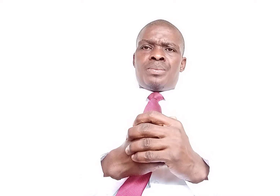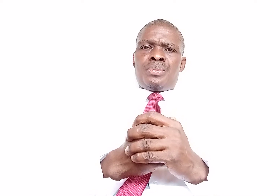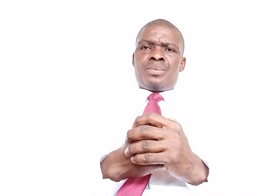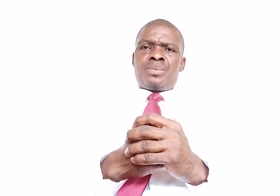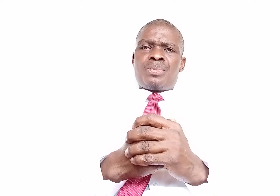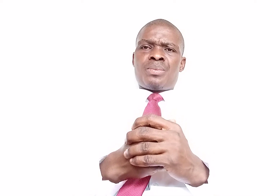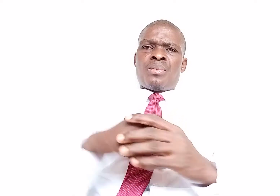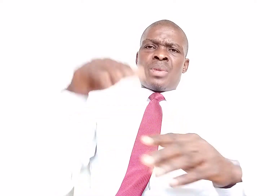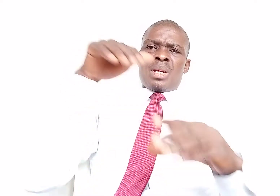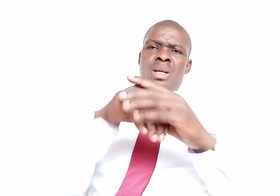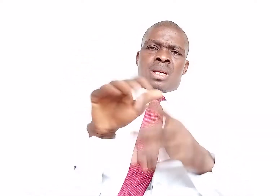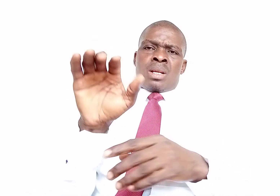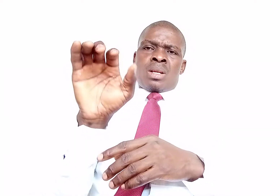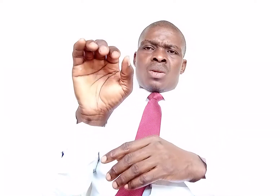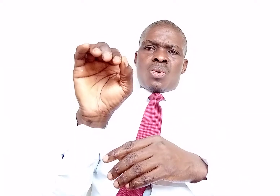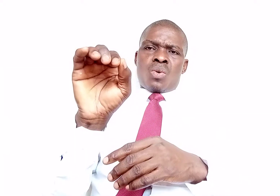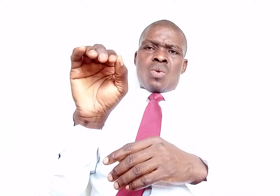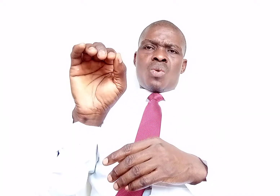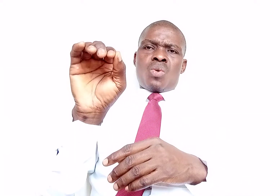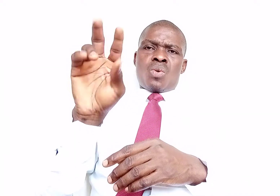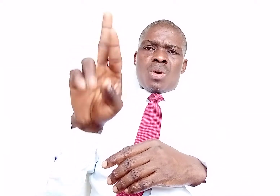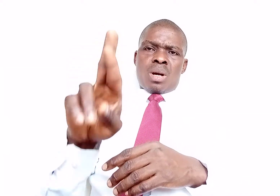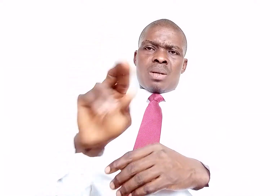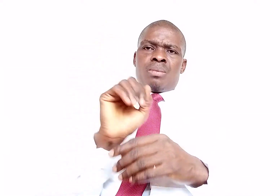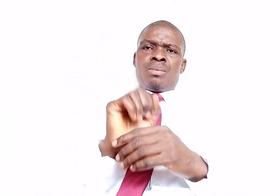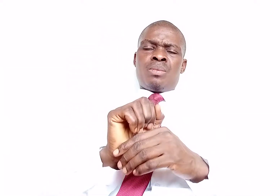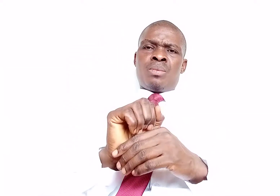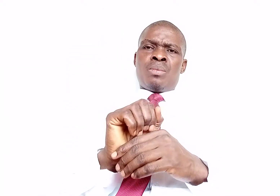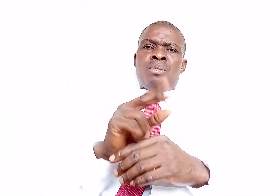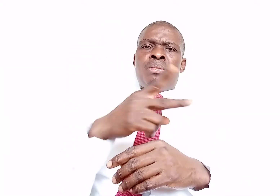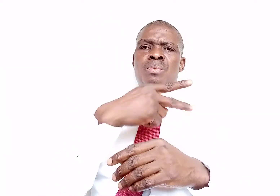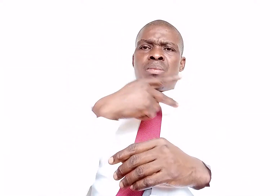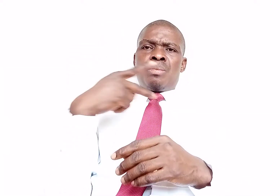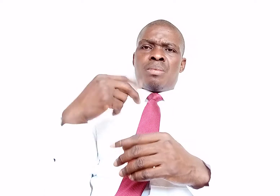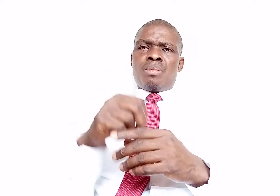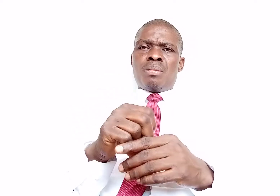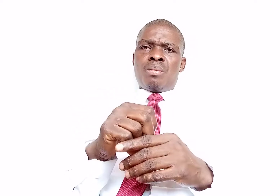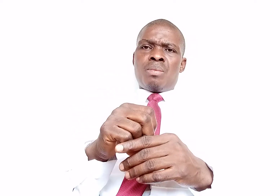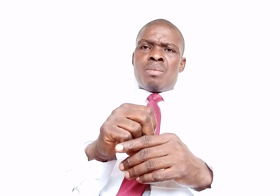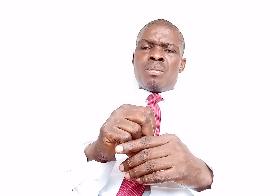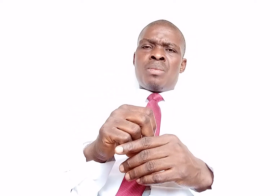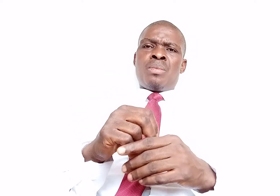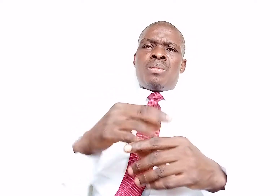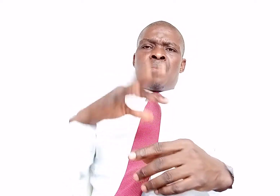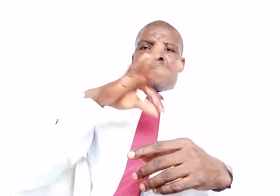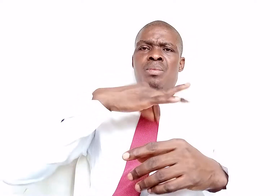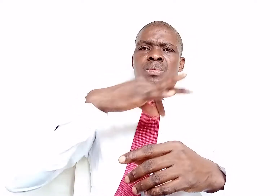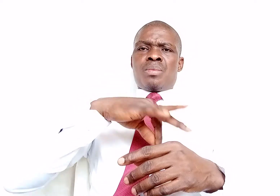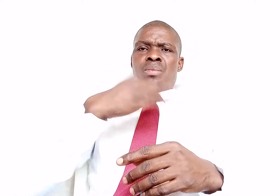In OR, we have it in pastor, tailor,